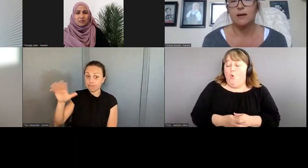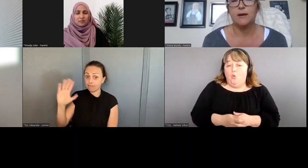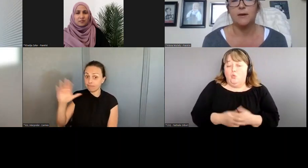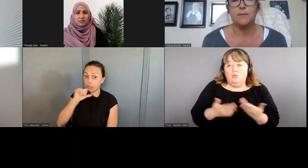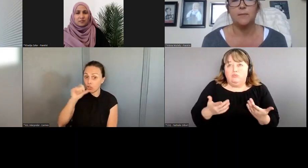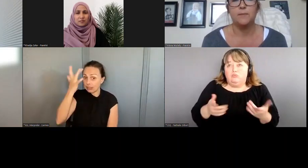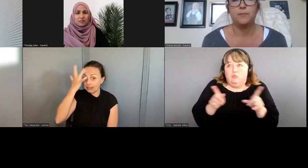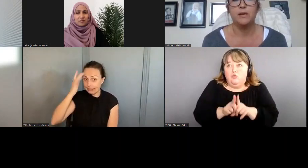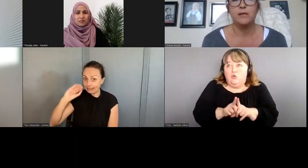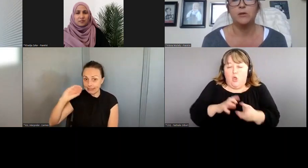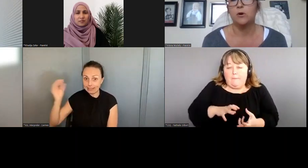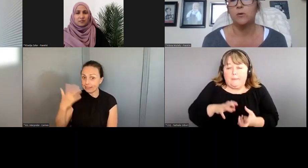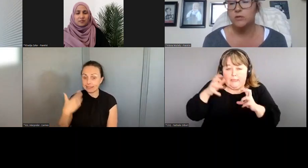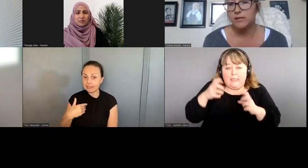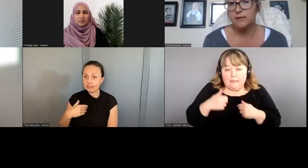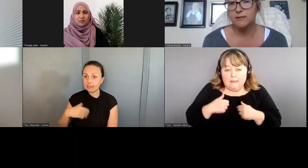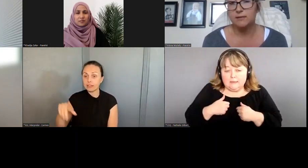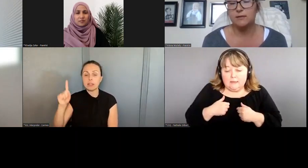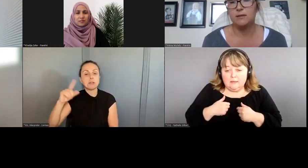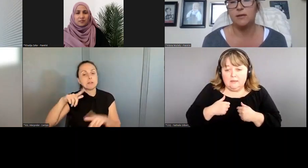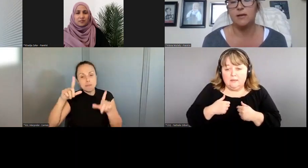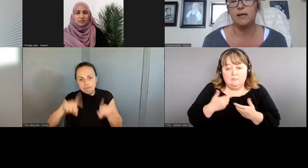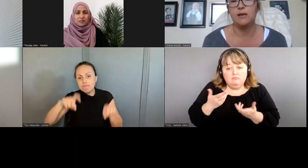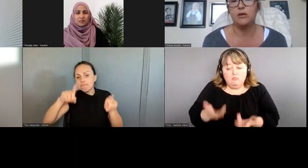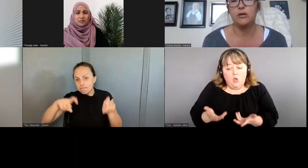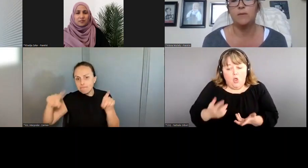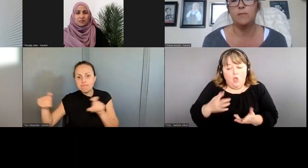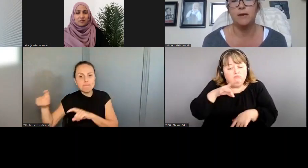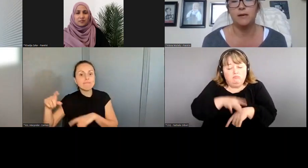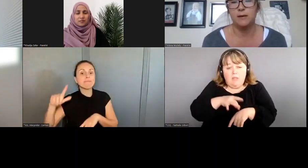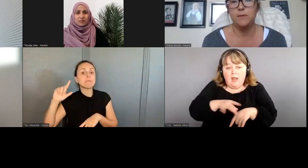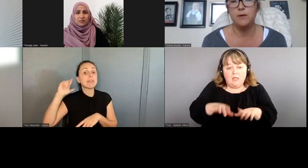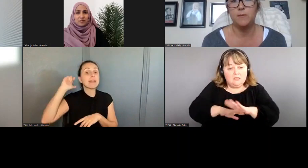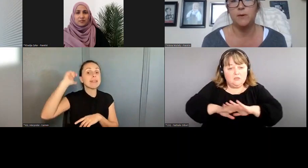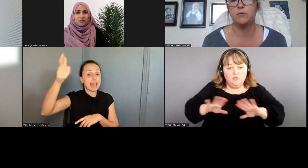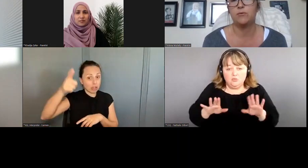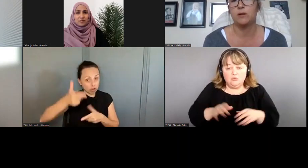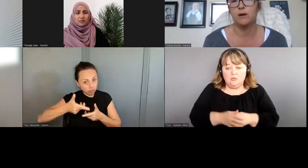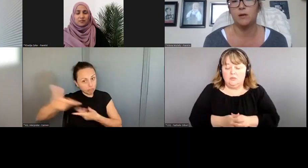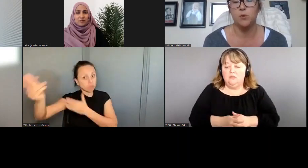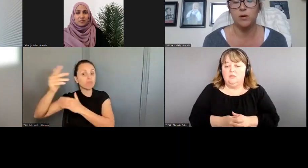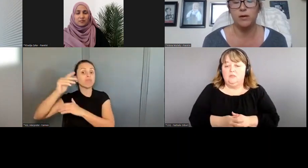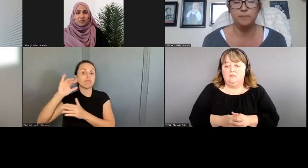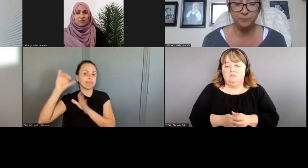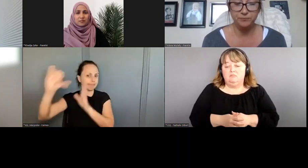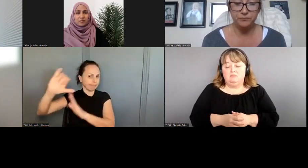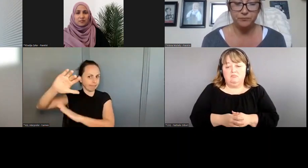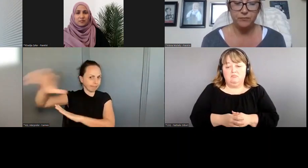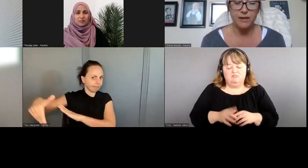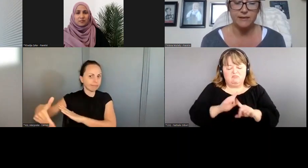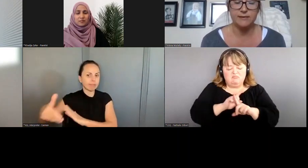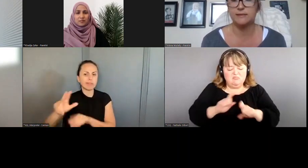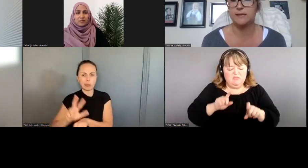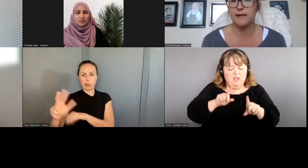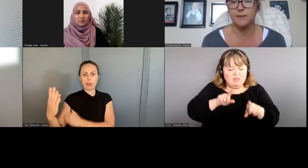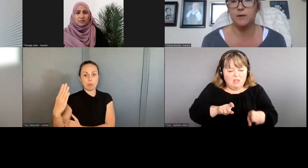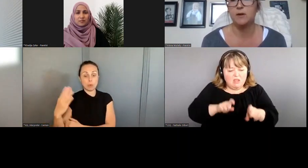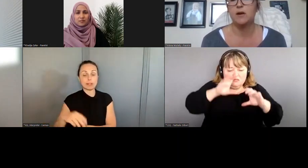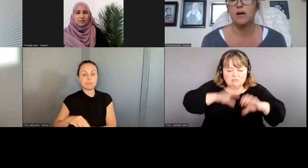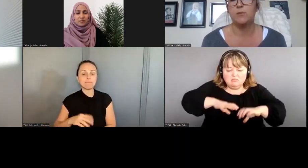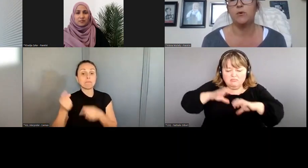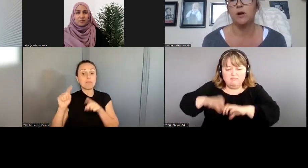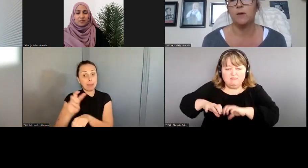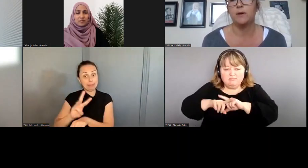sick. They took a whole bunch of tests. They later admitted him about 3 o'clock in the morning. At 6